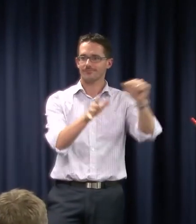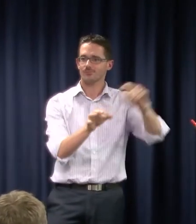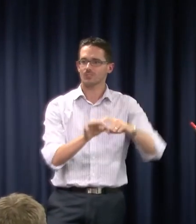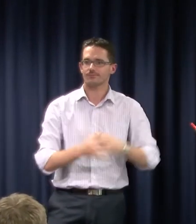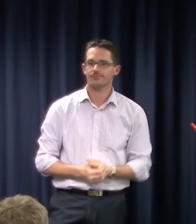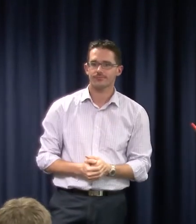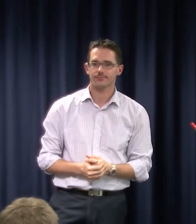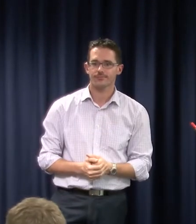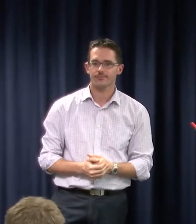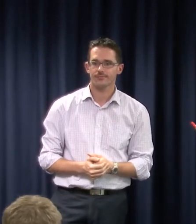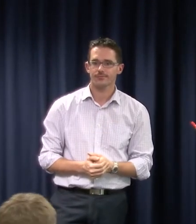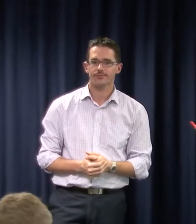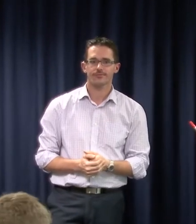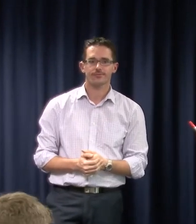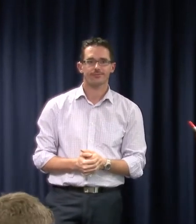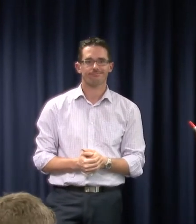So, does anyone have an answer to David's question?